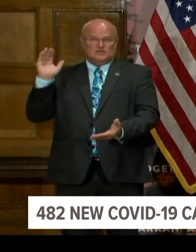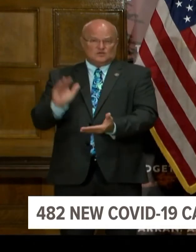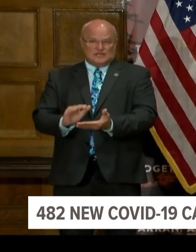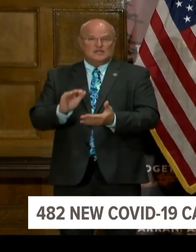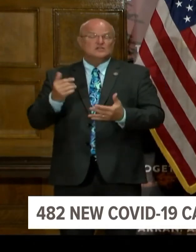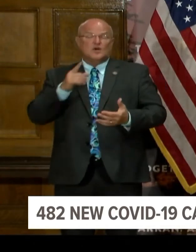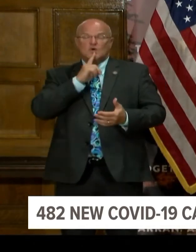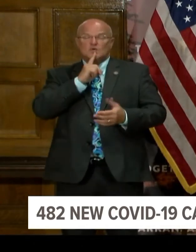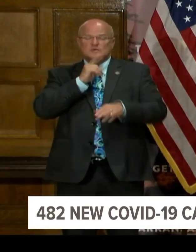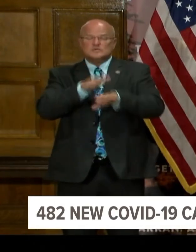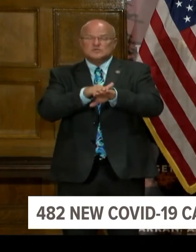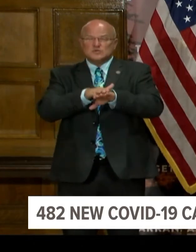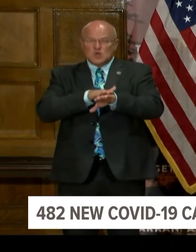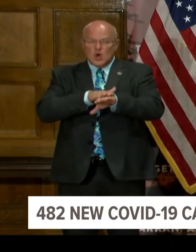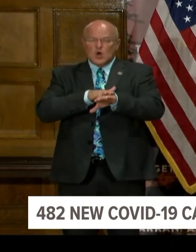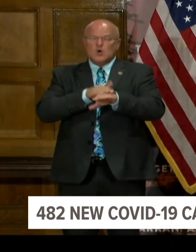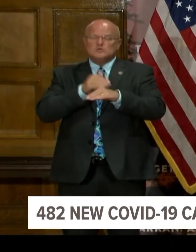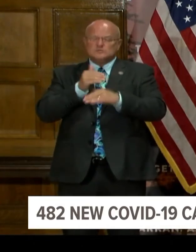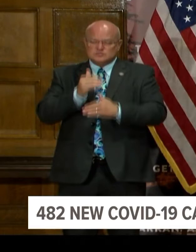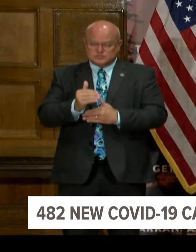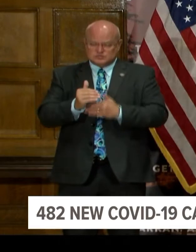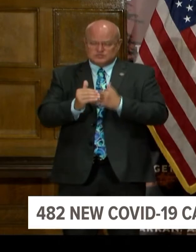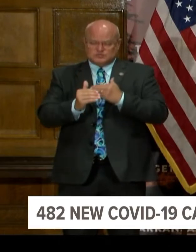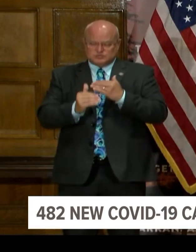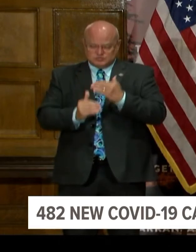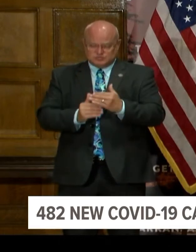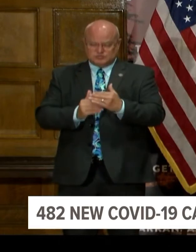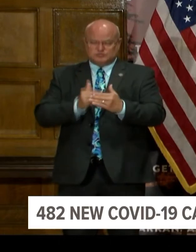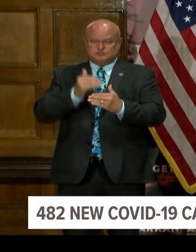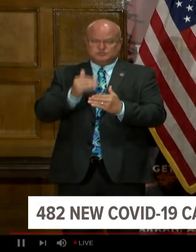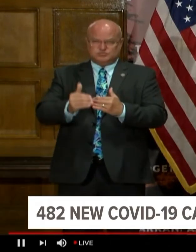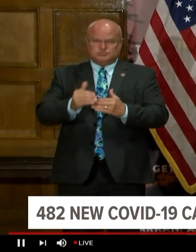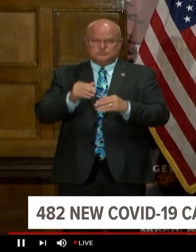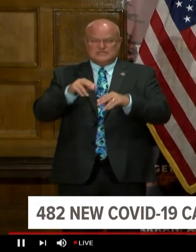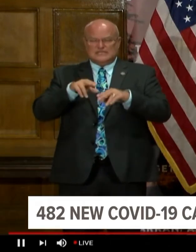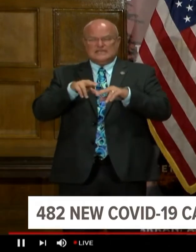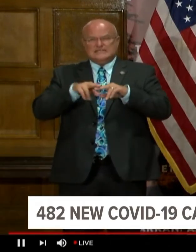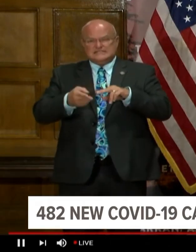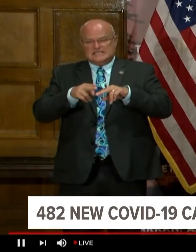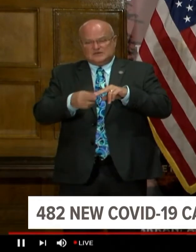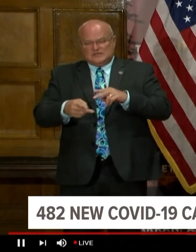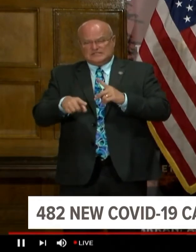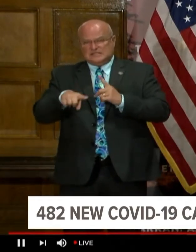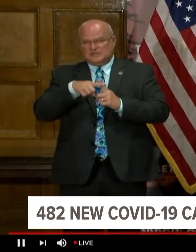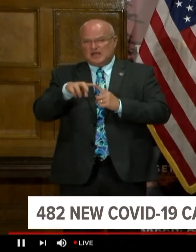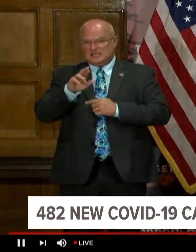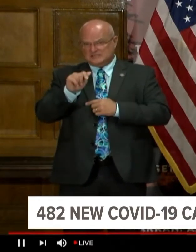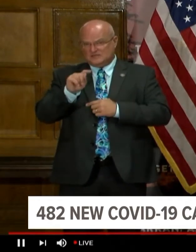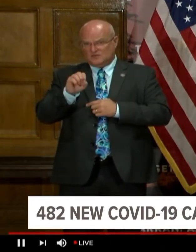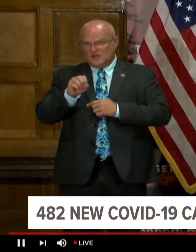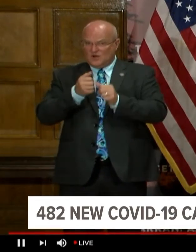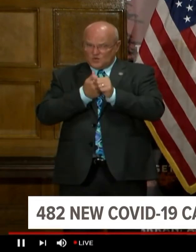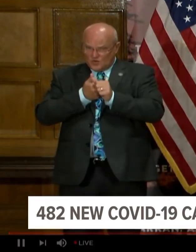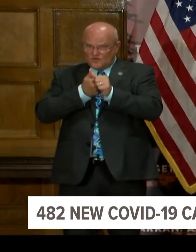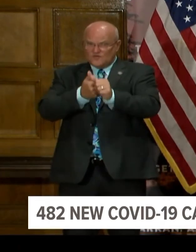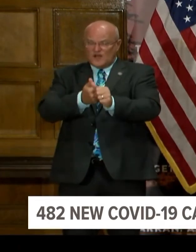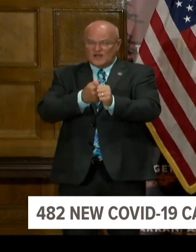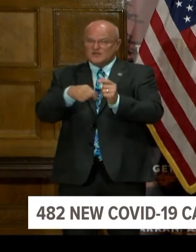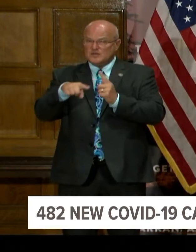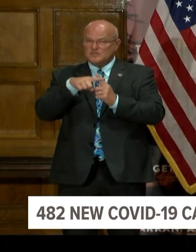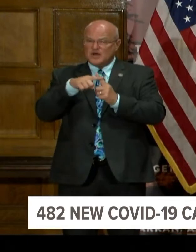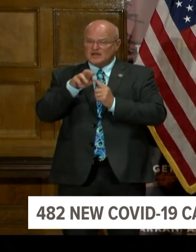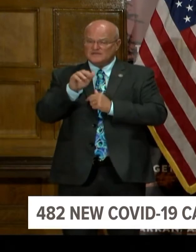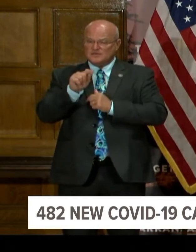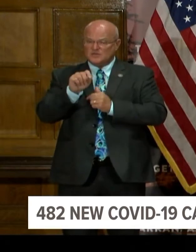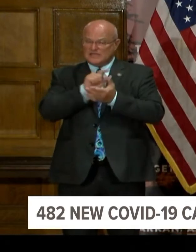So we're making slow but progress forward in decreasing the total positivity rate in the state. We're following the positivity